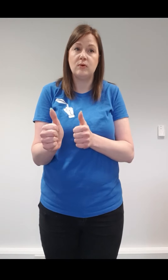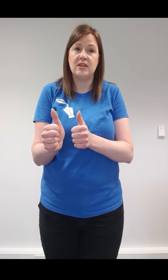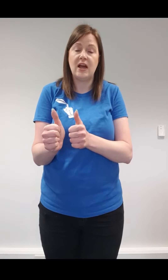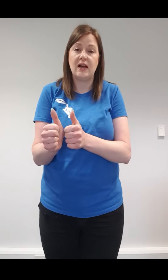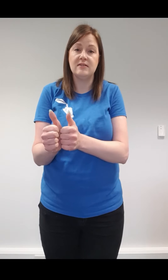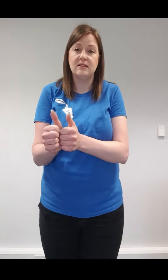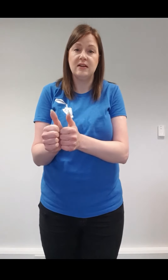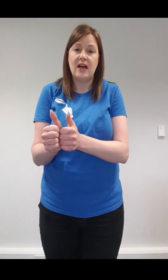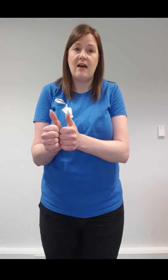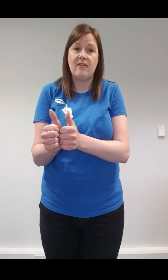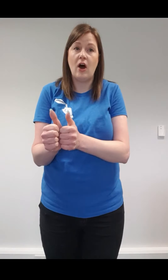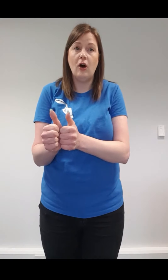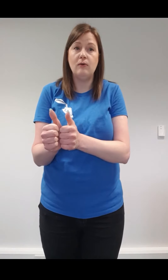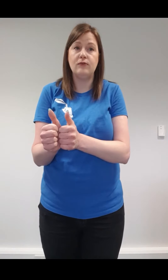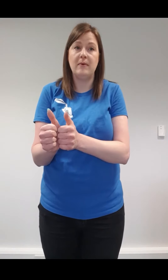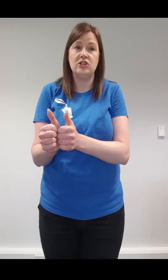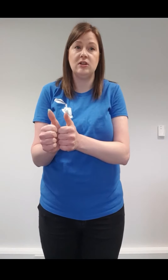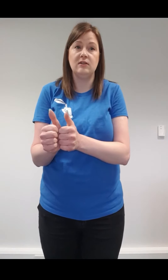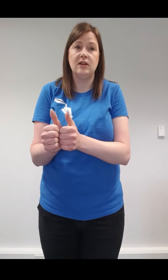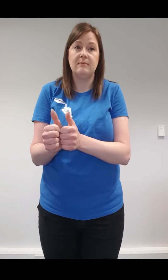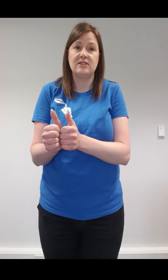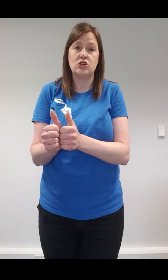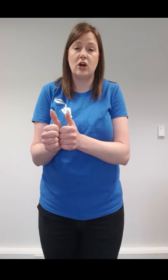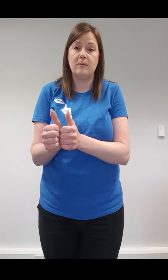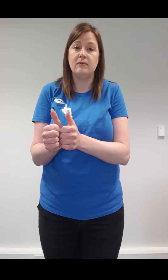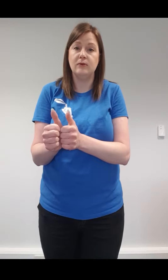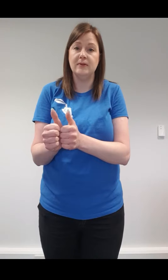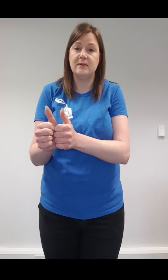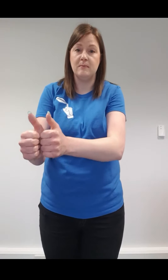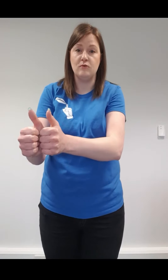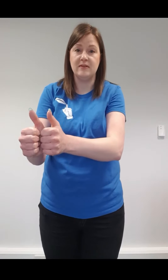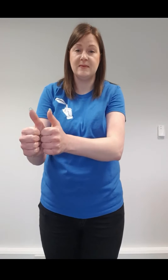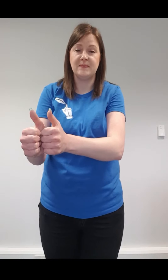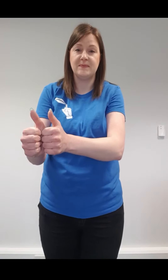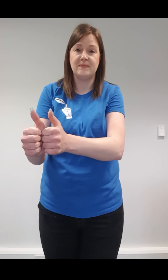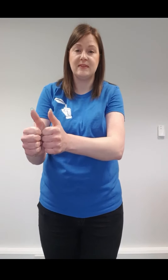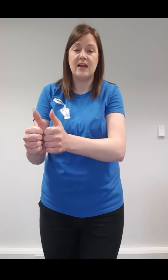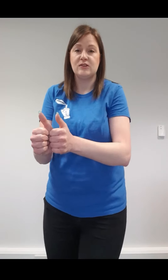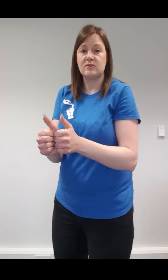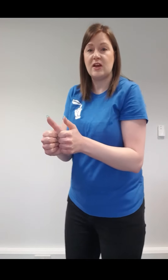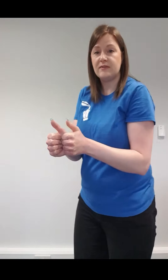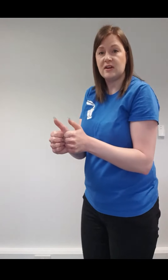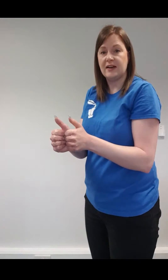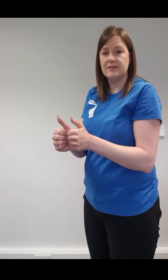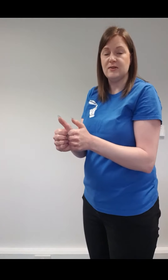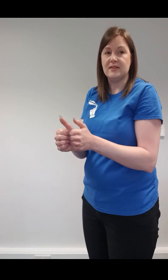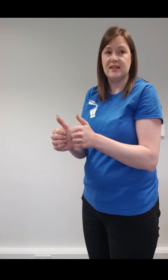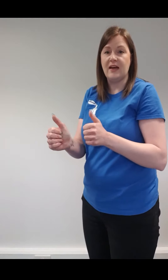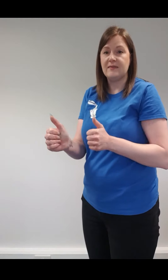supporting hand, and then the whole formation makes a sharp forwards movement. So I'll turn on the diagonal so you can see that.